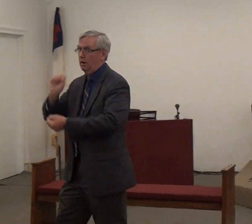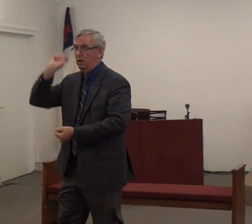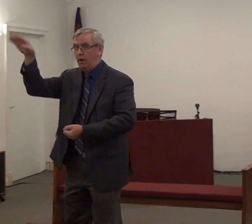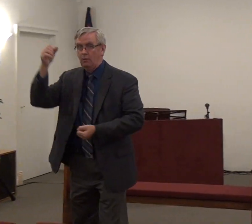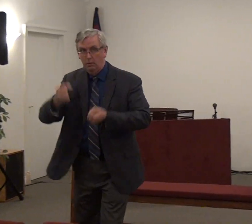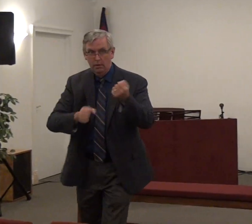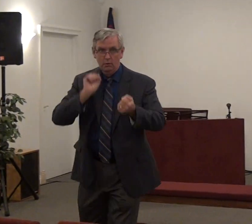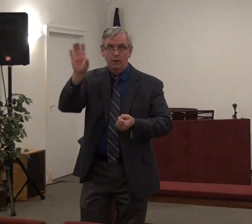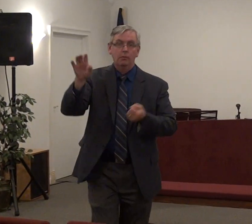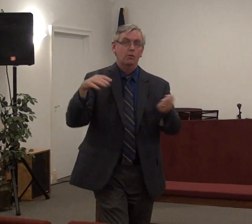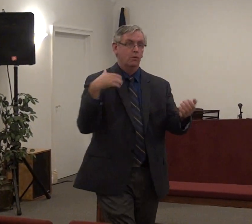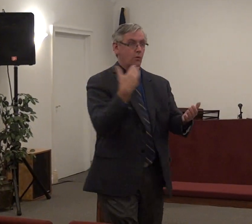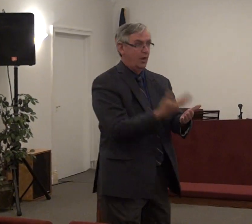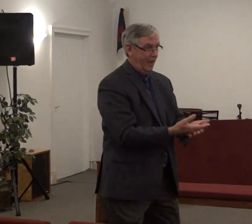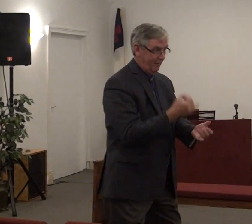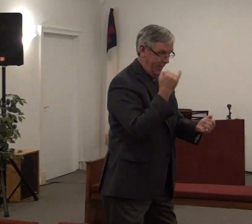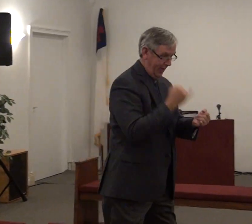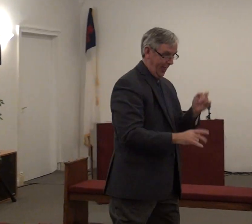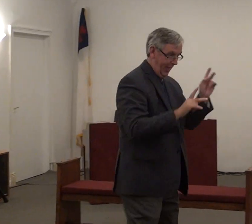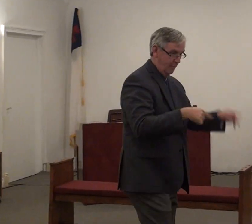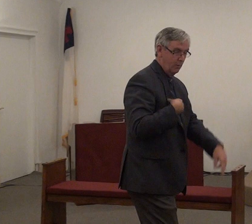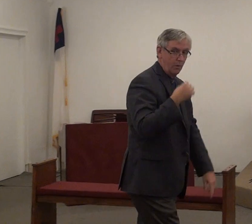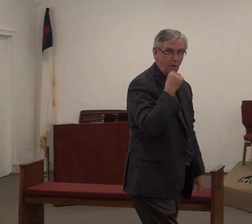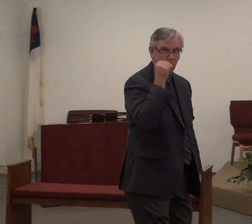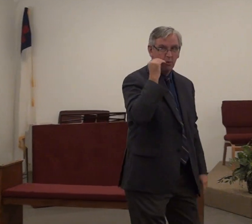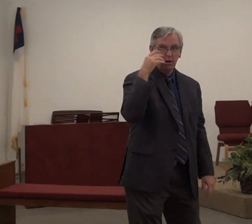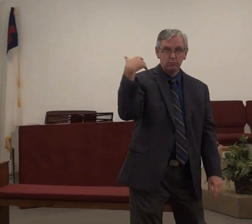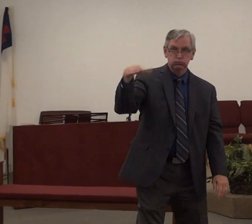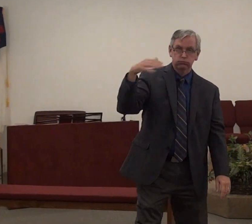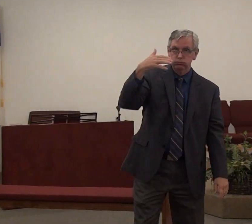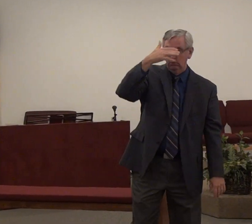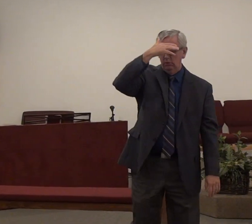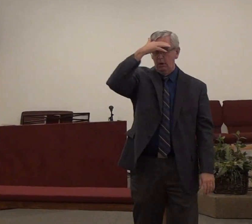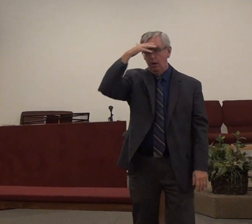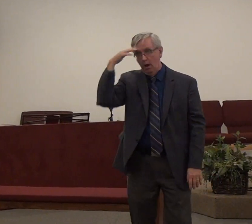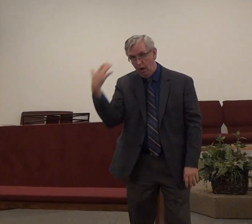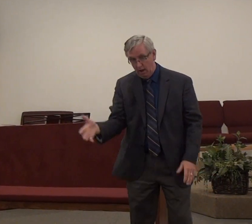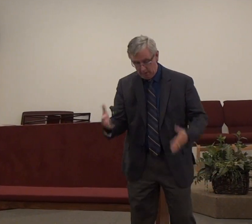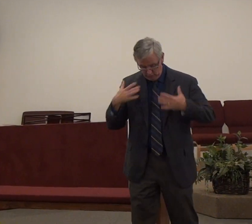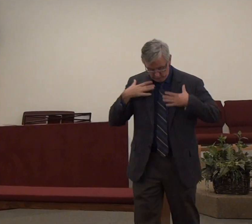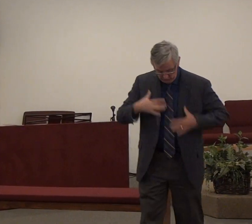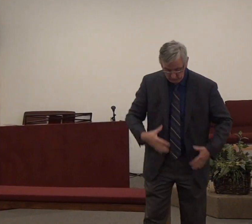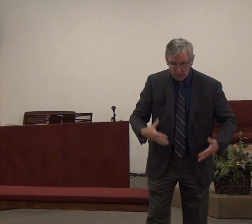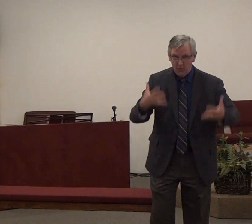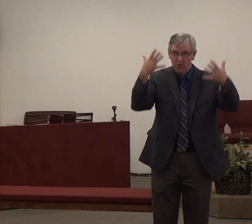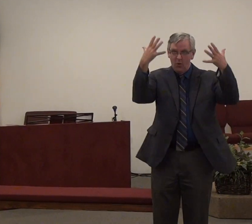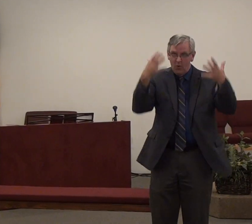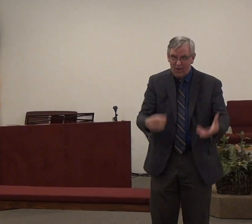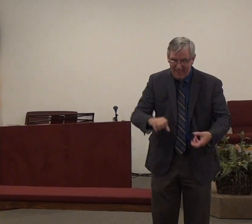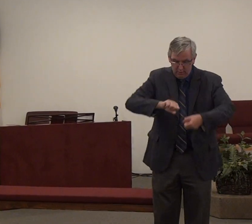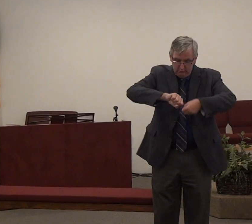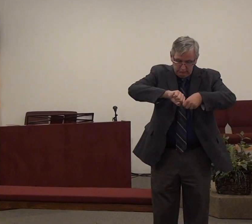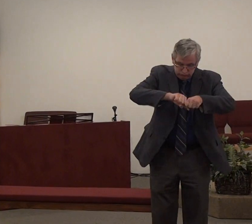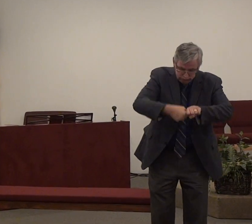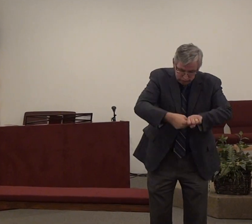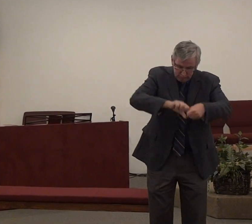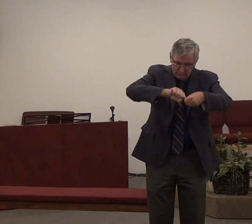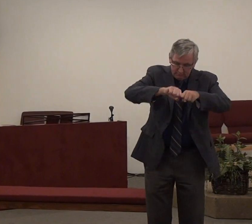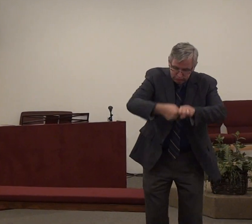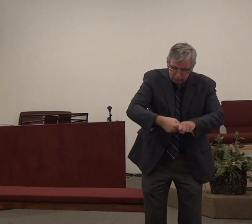last on the route. We drove and dropped off people. And I got home. I was the last one home. My shirt was so wet, you